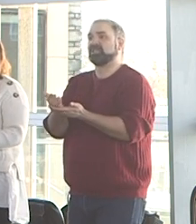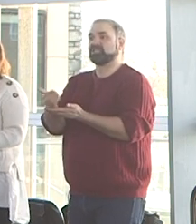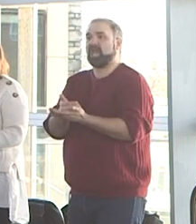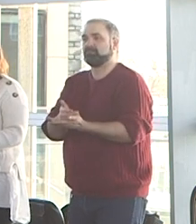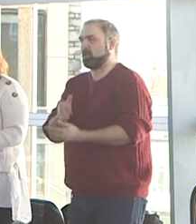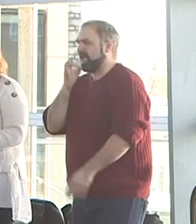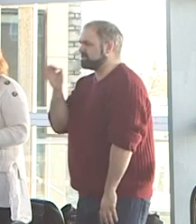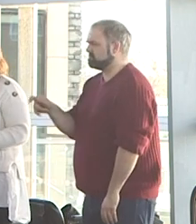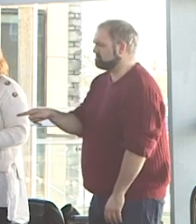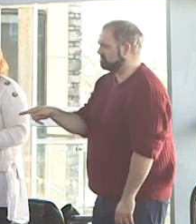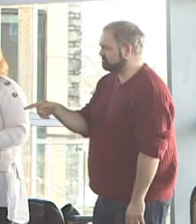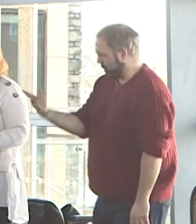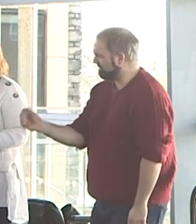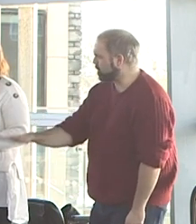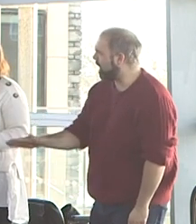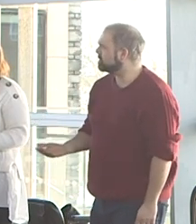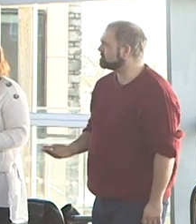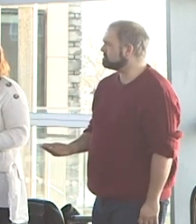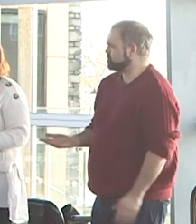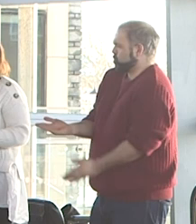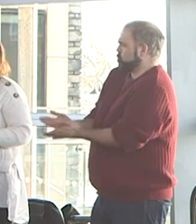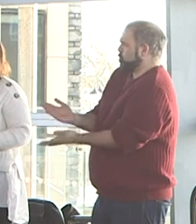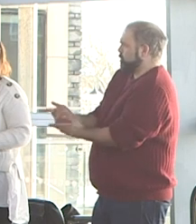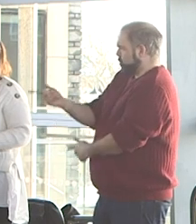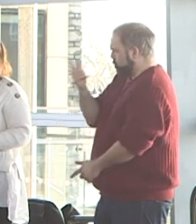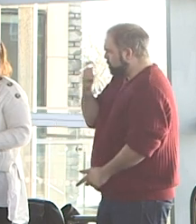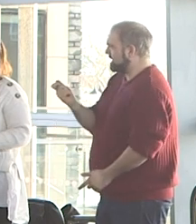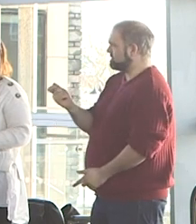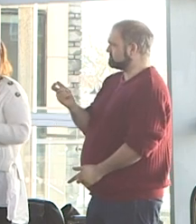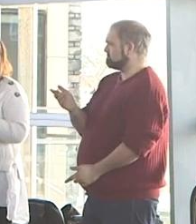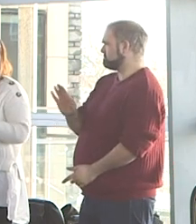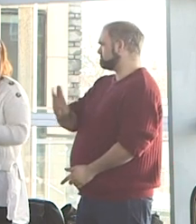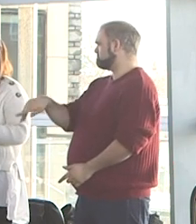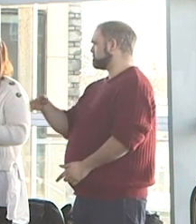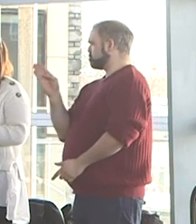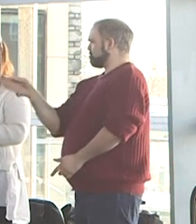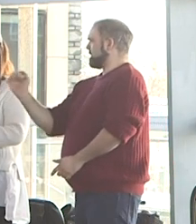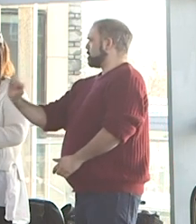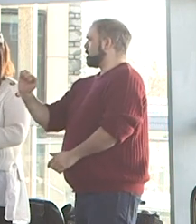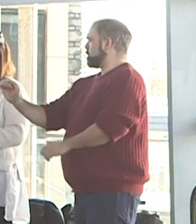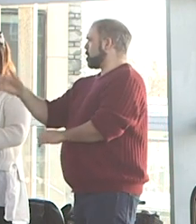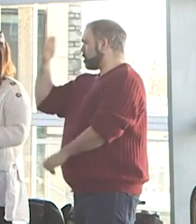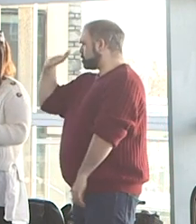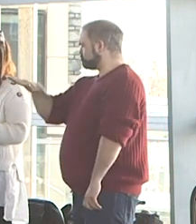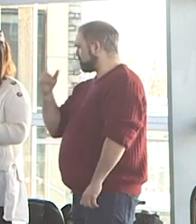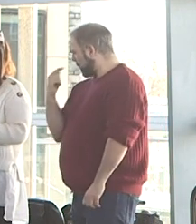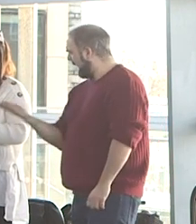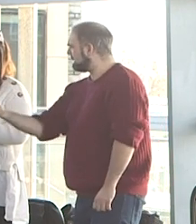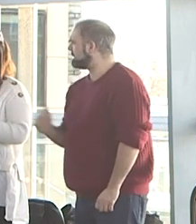asking her, well, you have a child, surely you can be discreet back in your country. And that's another clause that I didn't discuss,